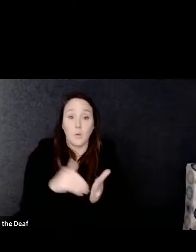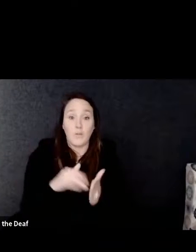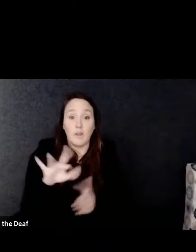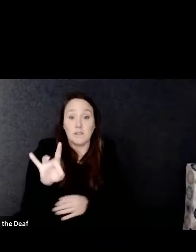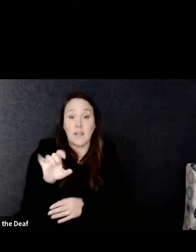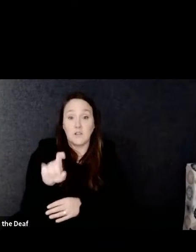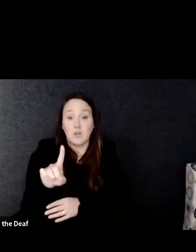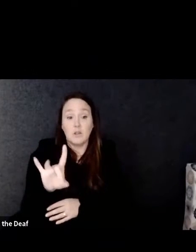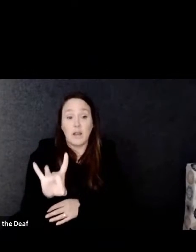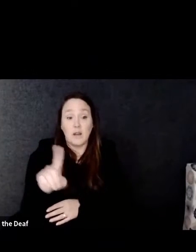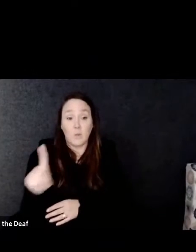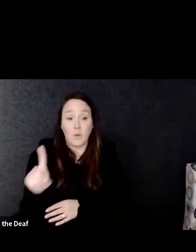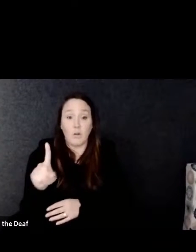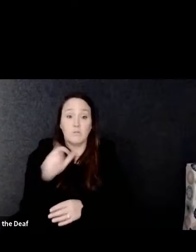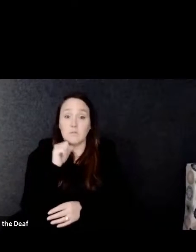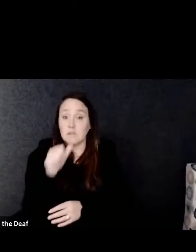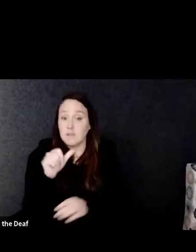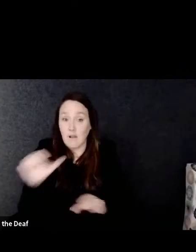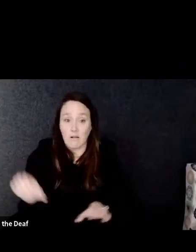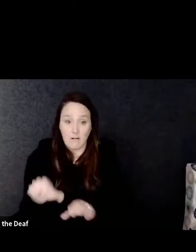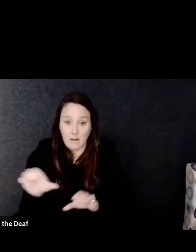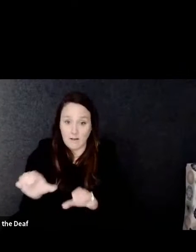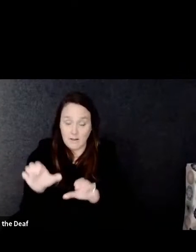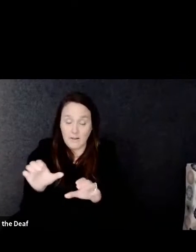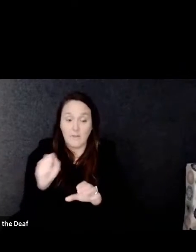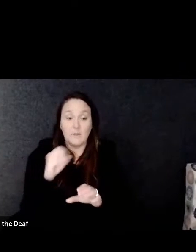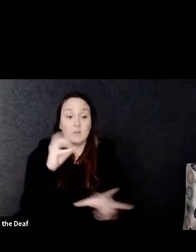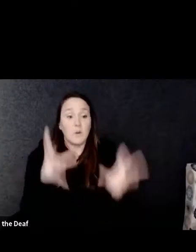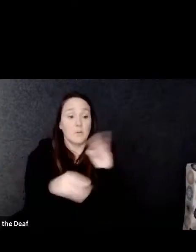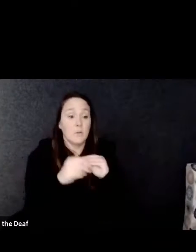12,881 of our cases are considered inactive, giving us